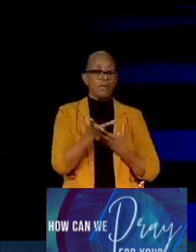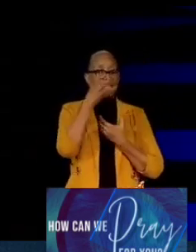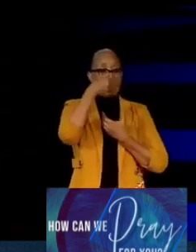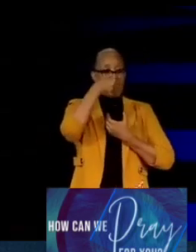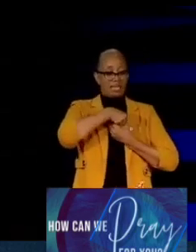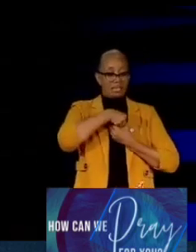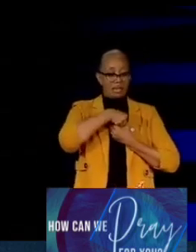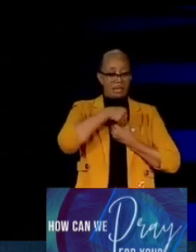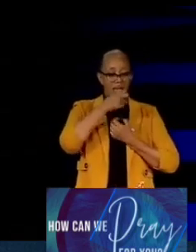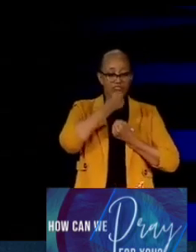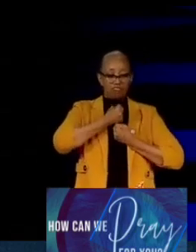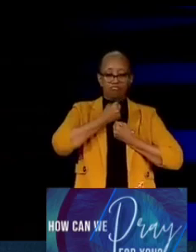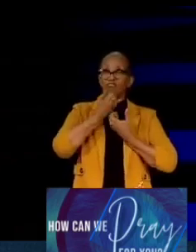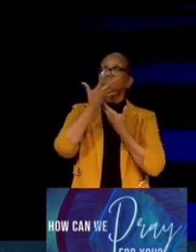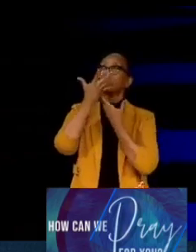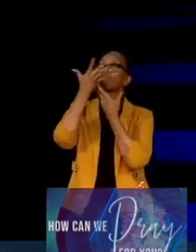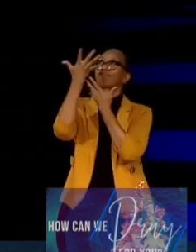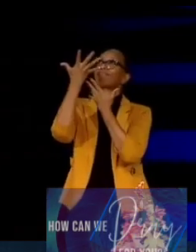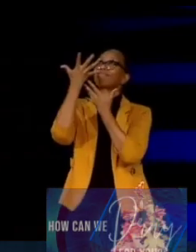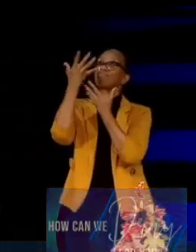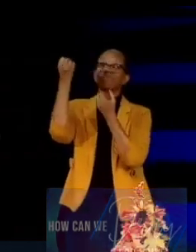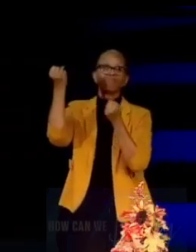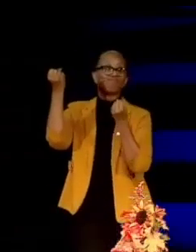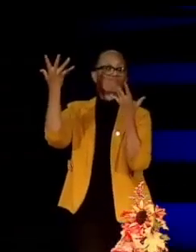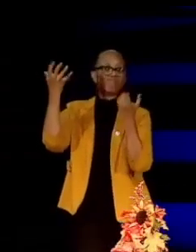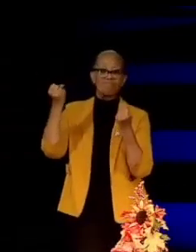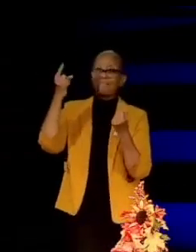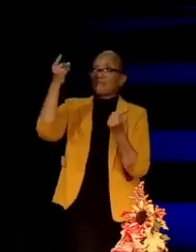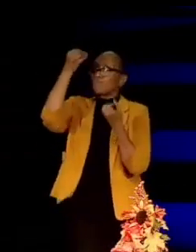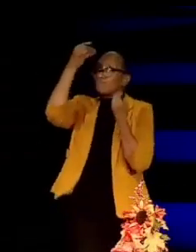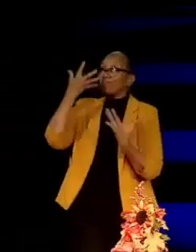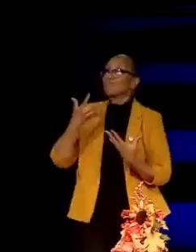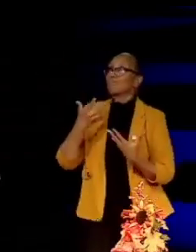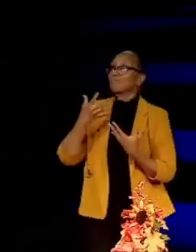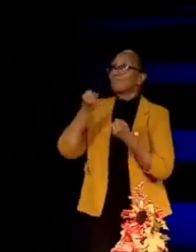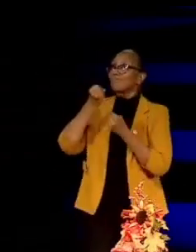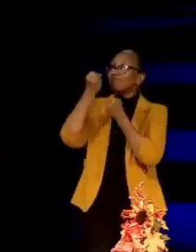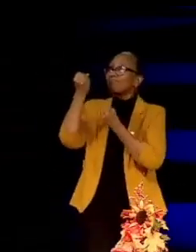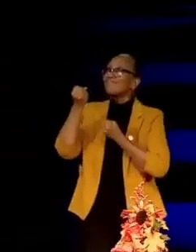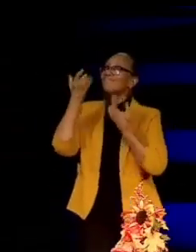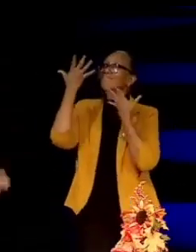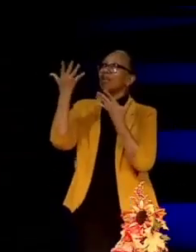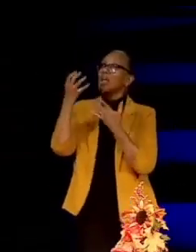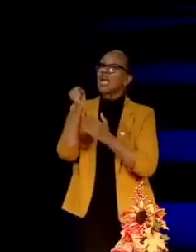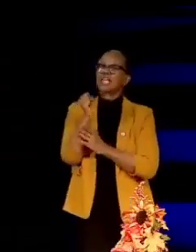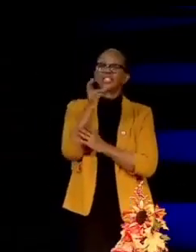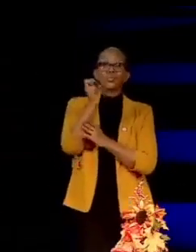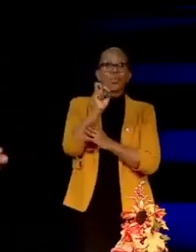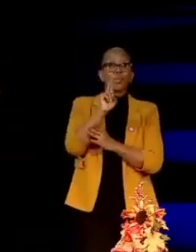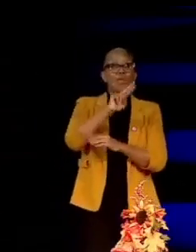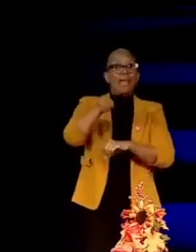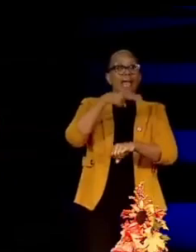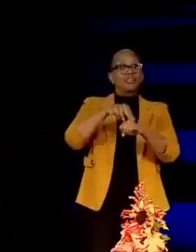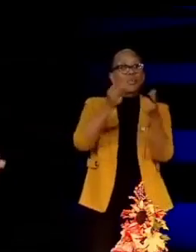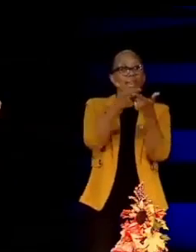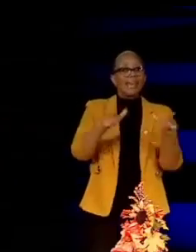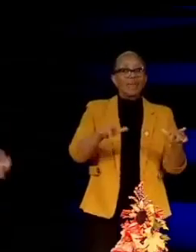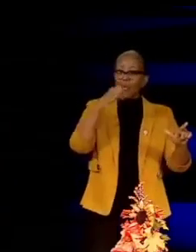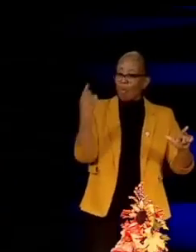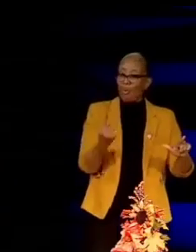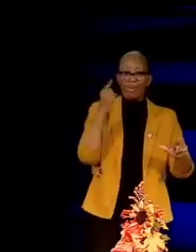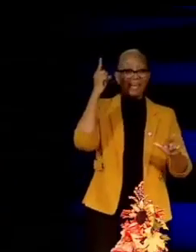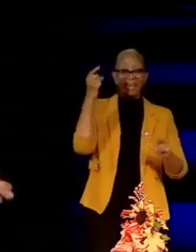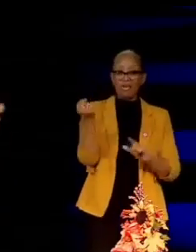us what to say to God in a heavenly, supernatural language that only